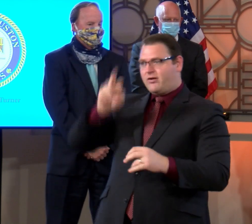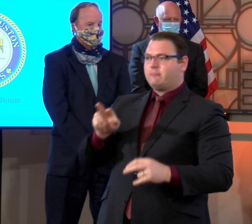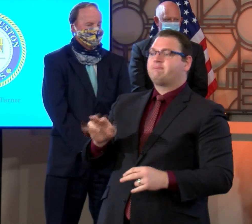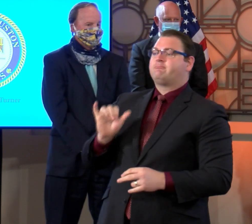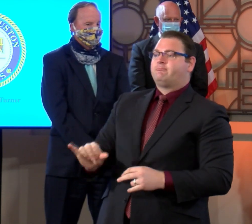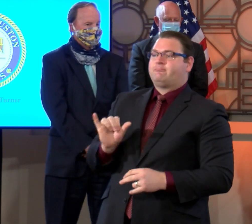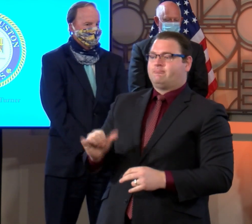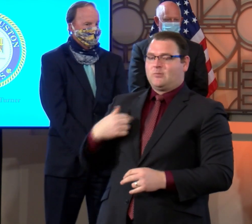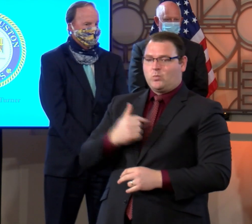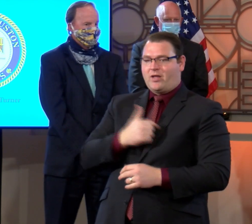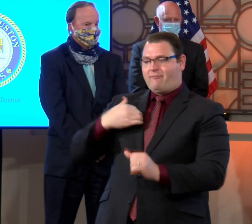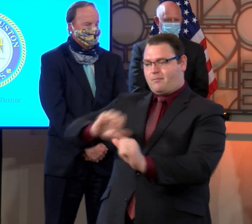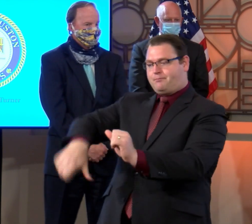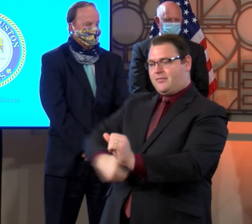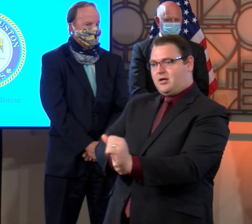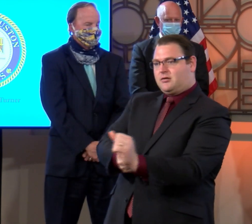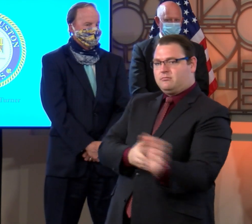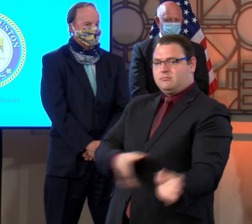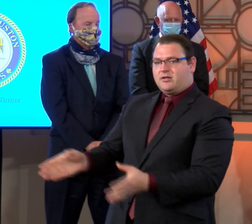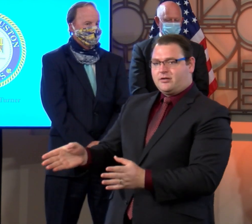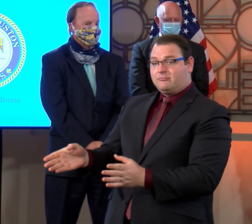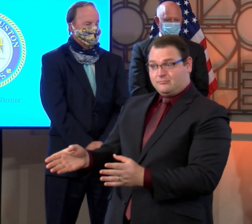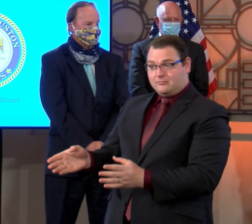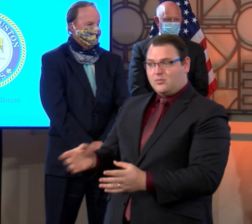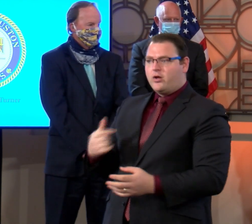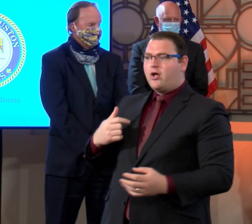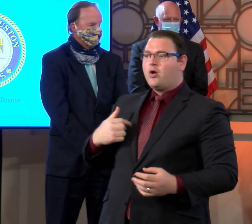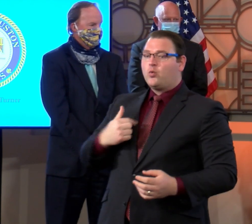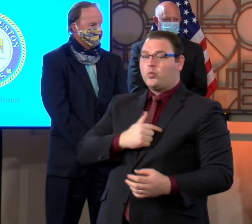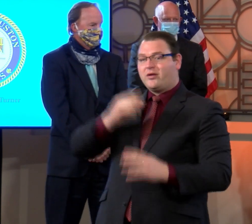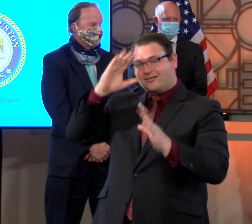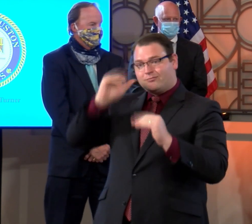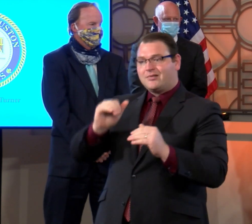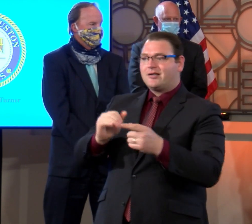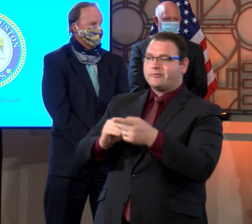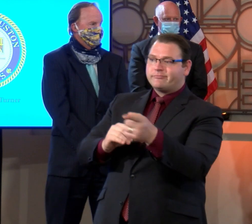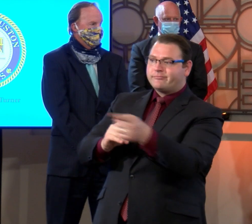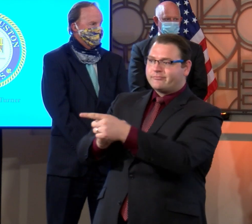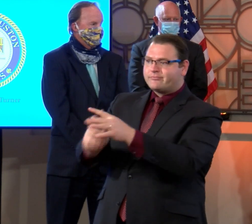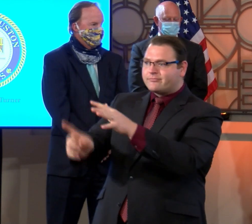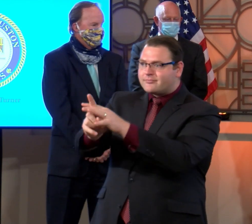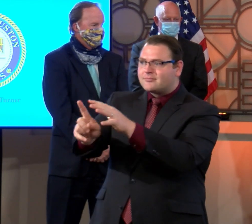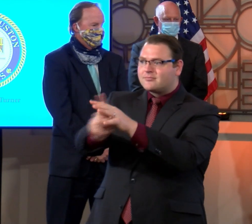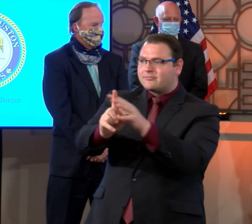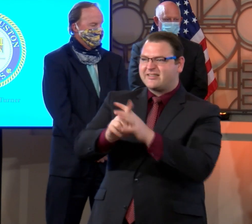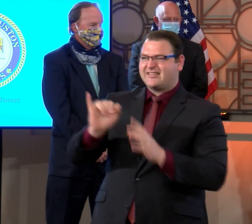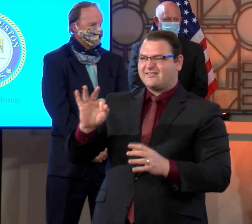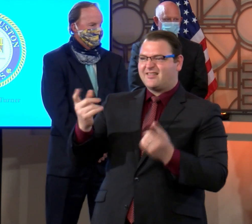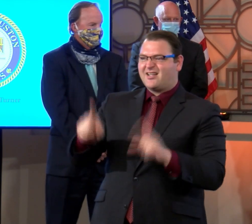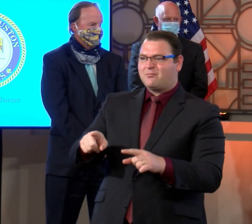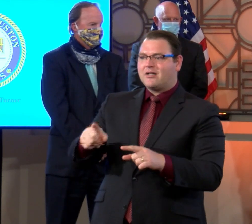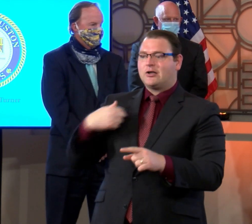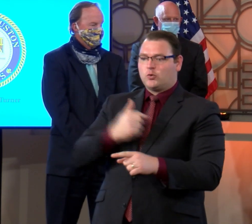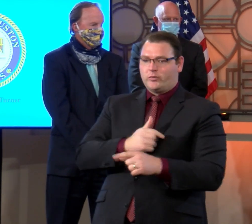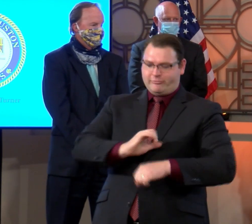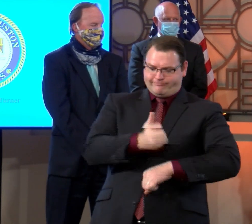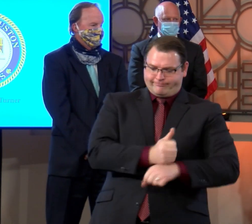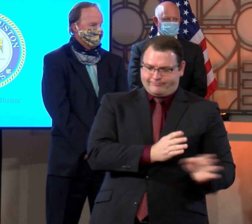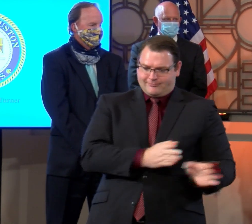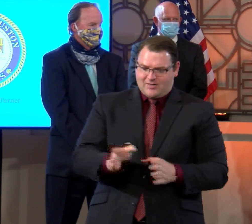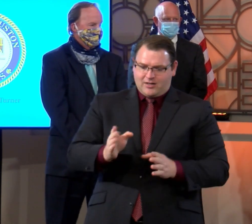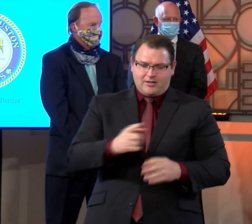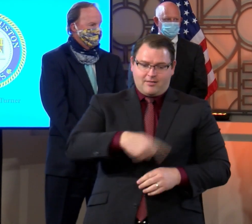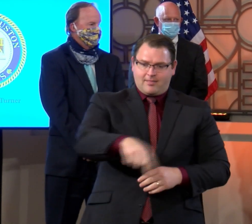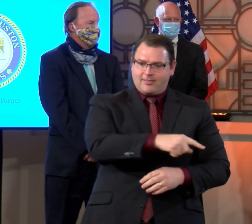anticipation that we will see a rise in infections. And it's our firefighters, our paramedics that are going to go out